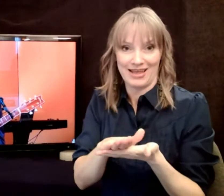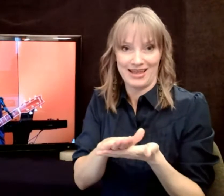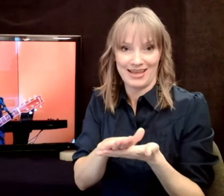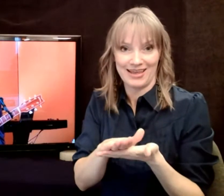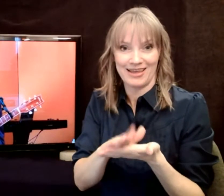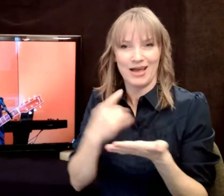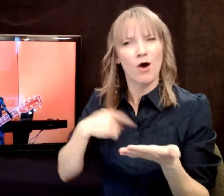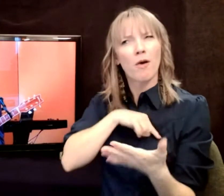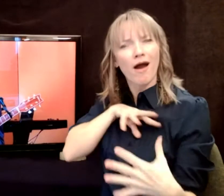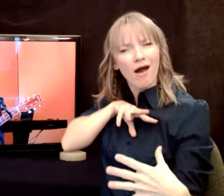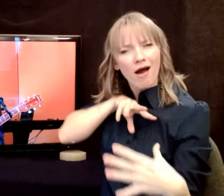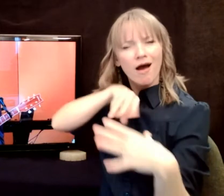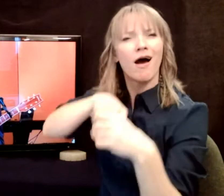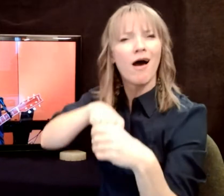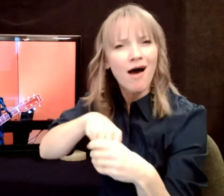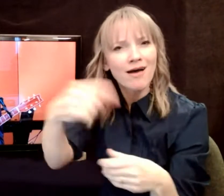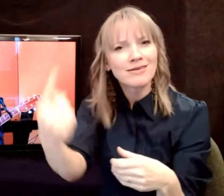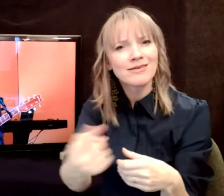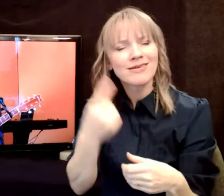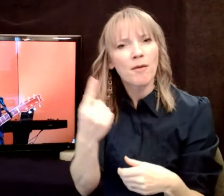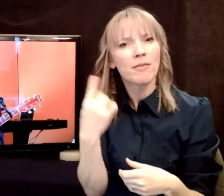We are part of something beautiful,